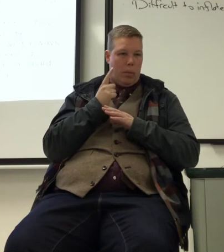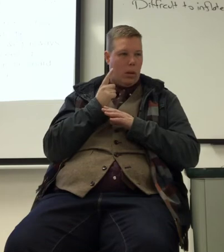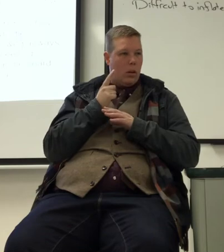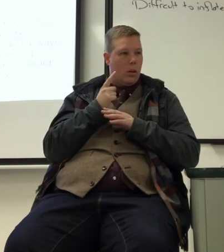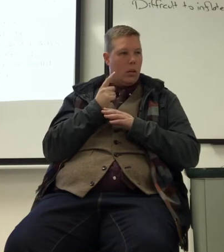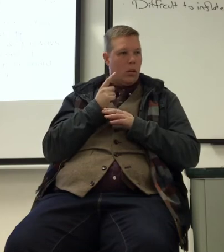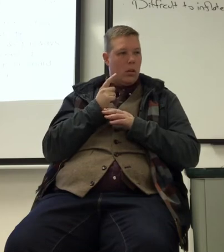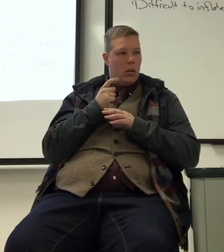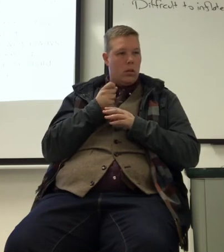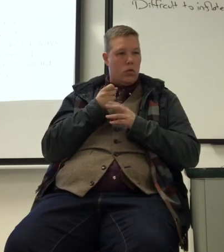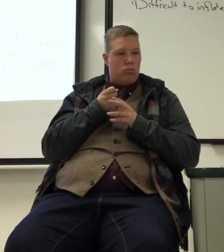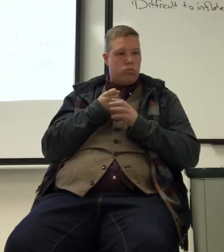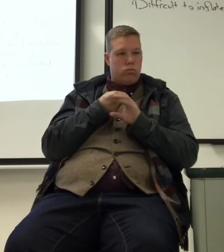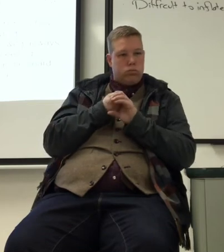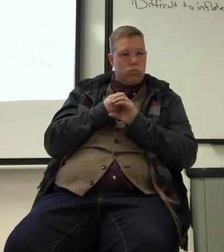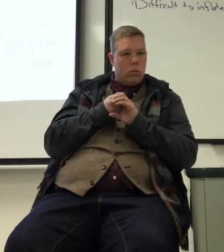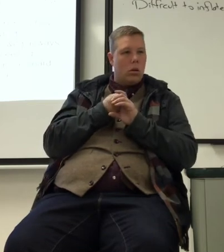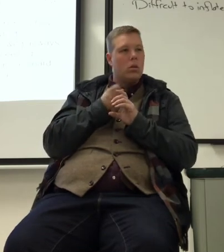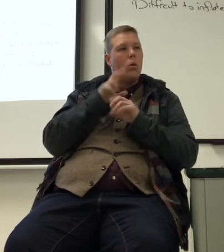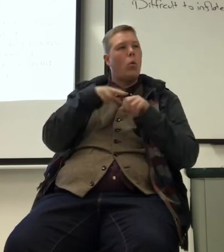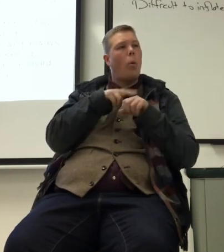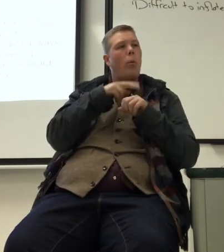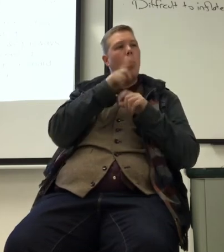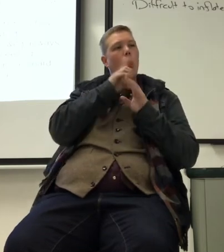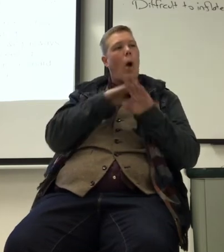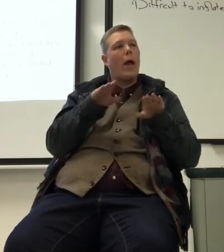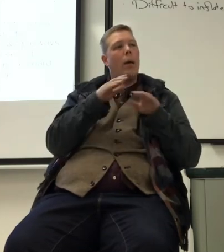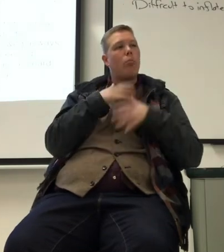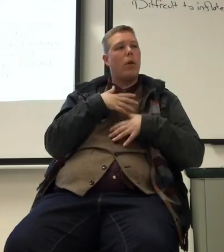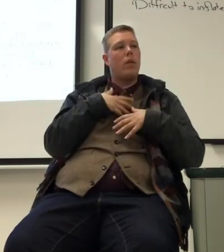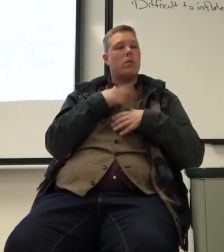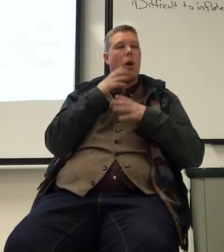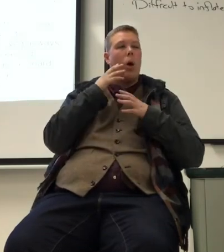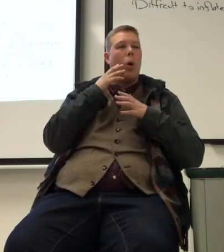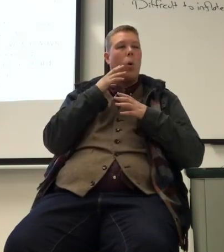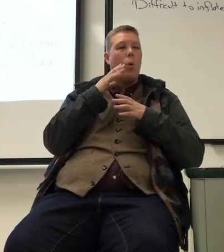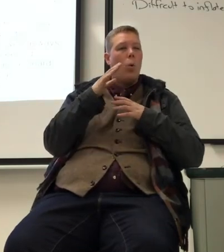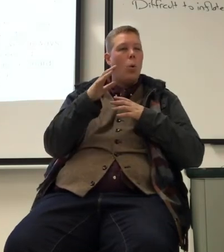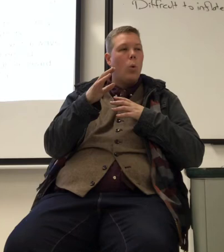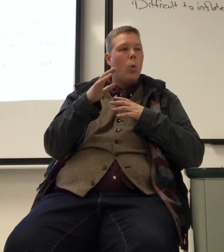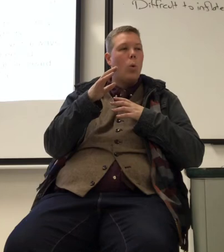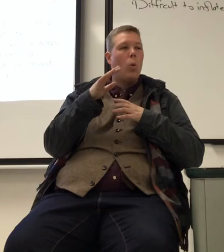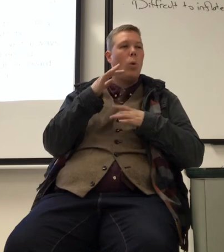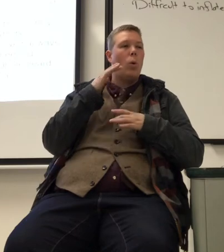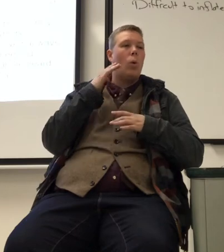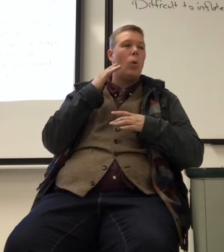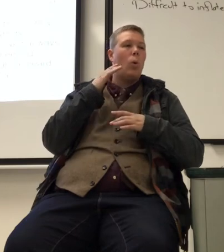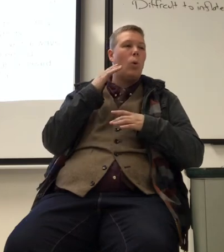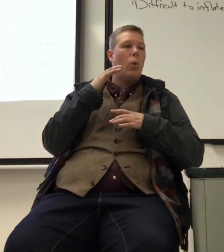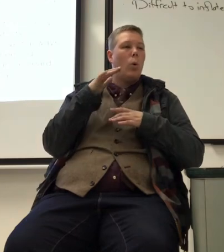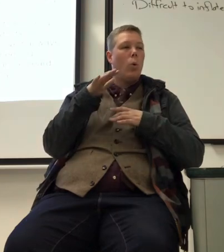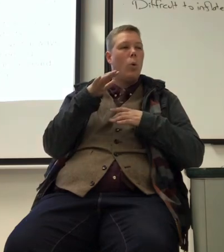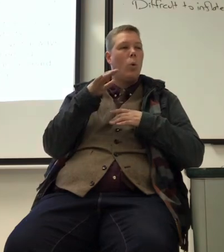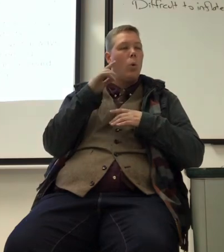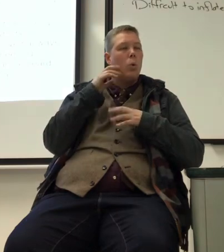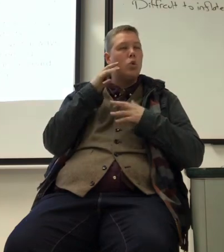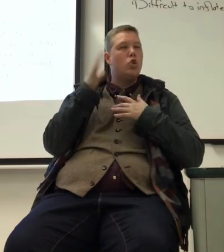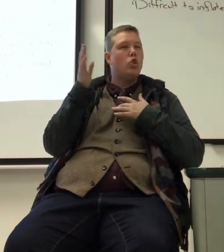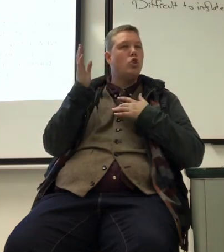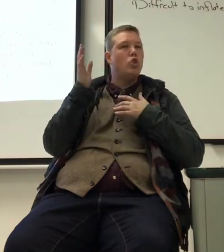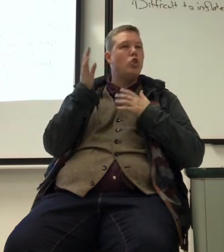normal quiet breathing is like a whoosh. And diseases in which airflow is diminished because of increased airway resistance, those